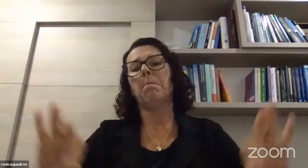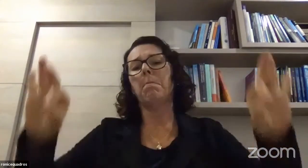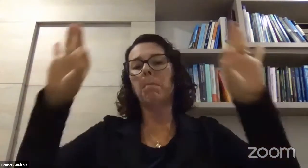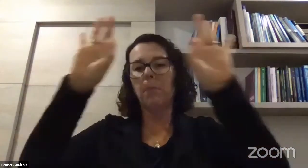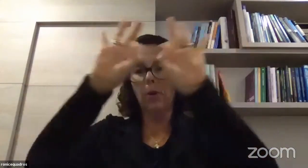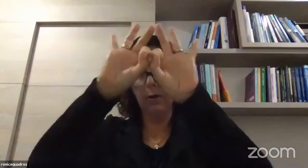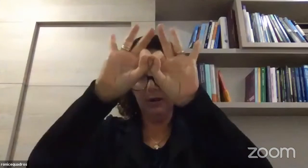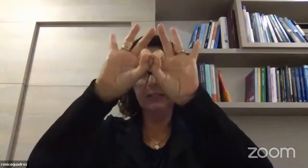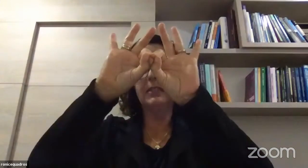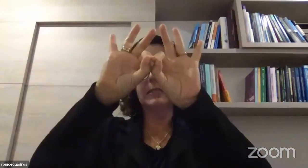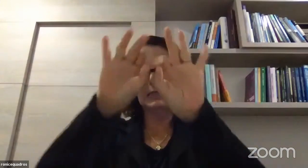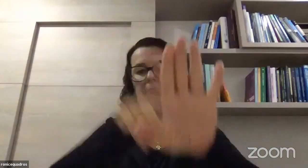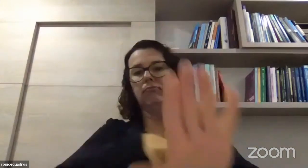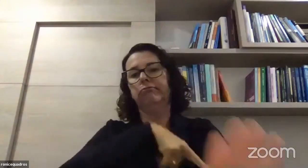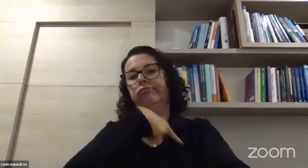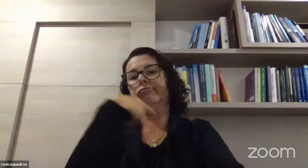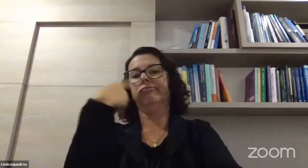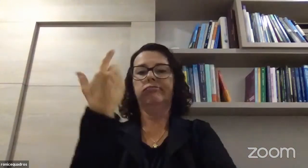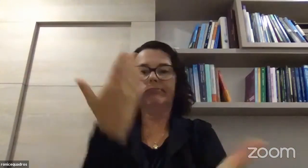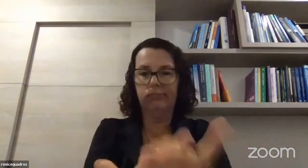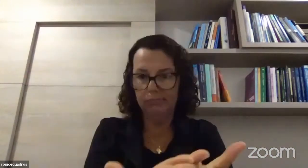And within this plan,